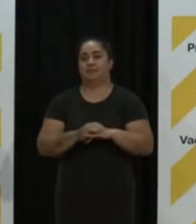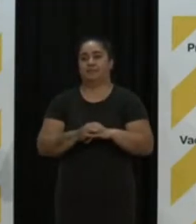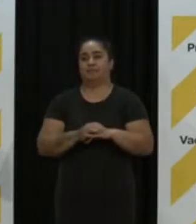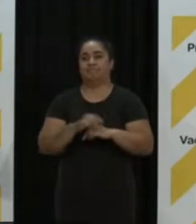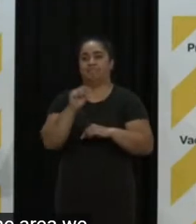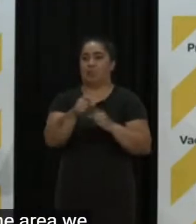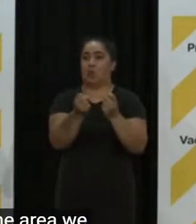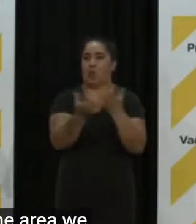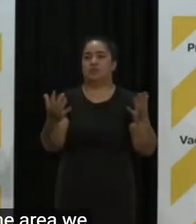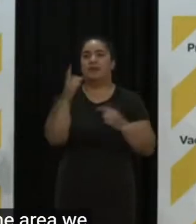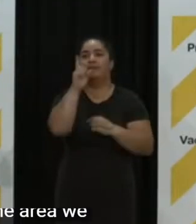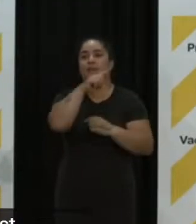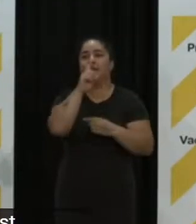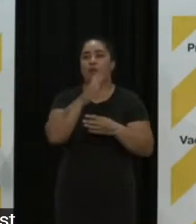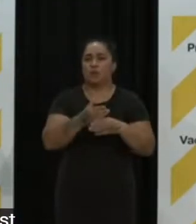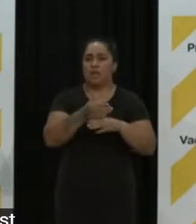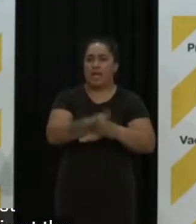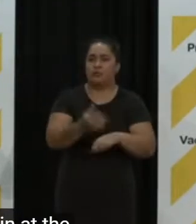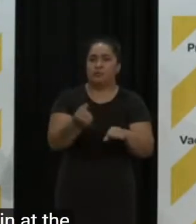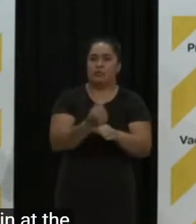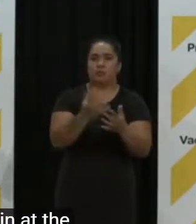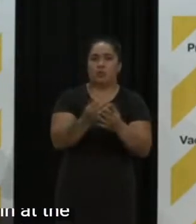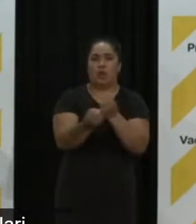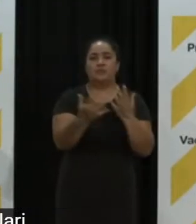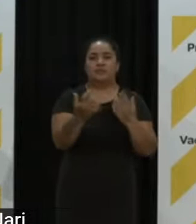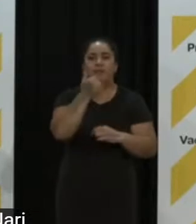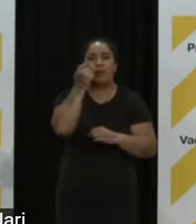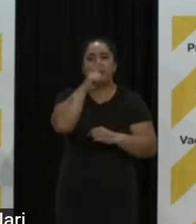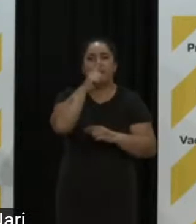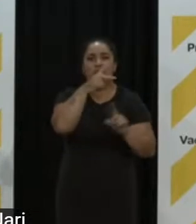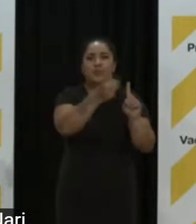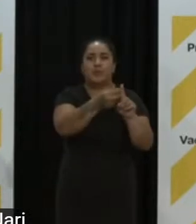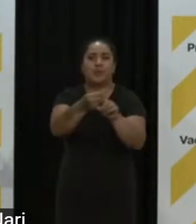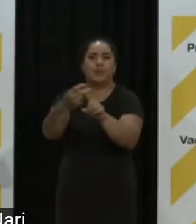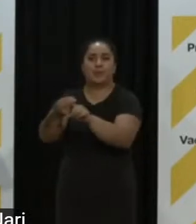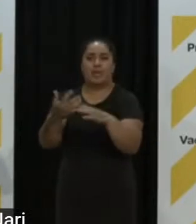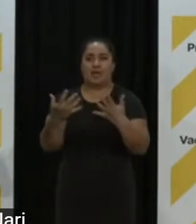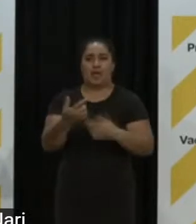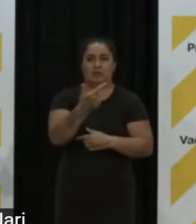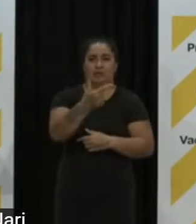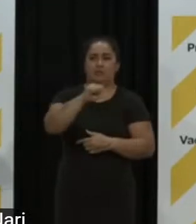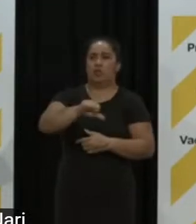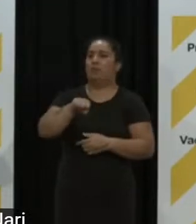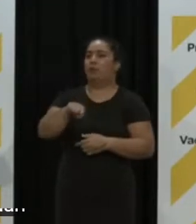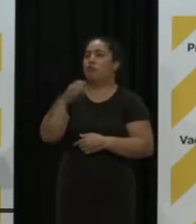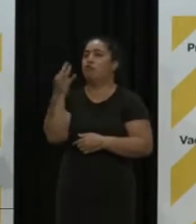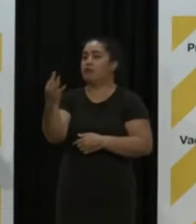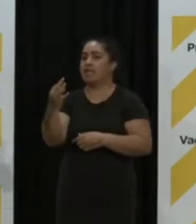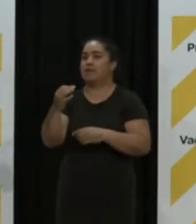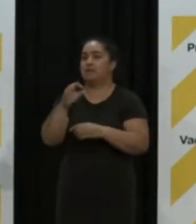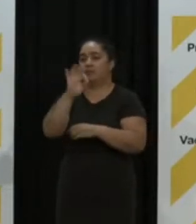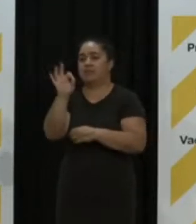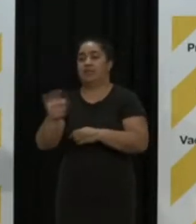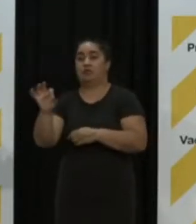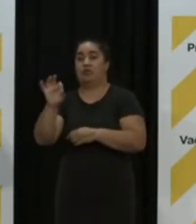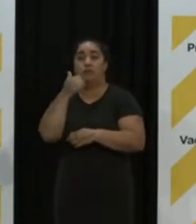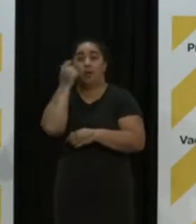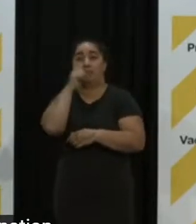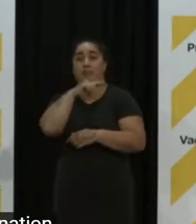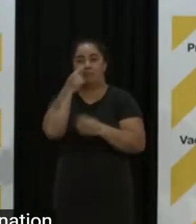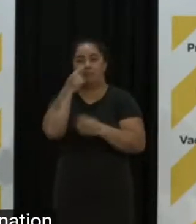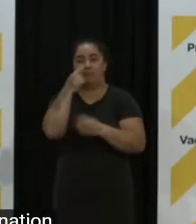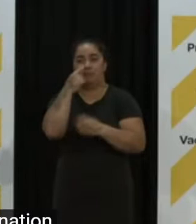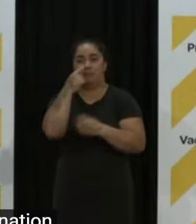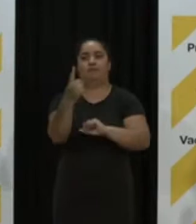people are working very hard to ensure that's the case. We're now at 79.3% for first dose. But every day